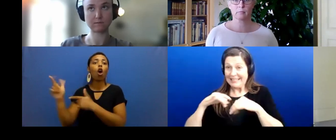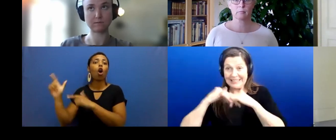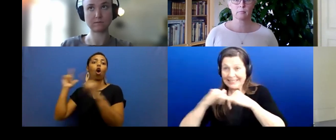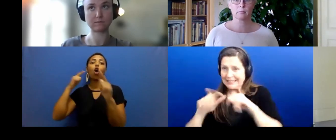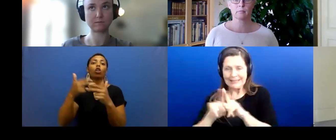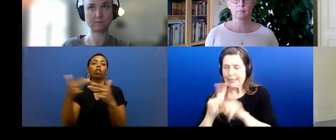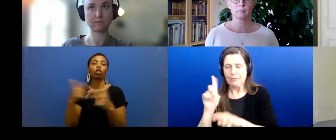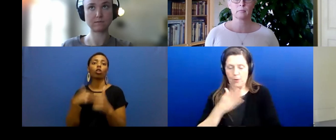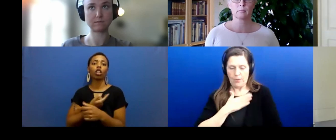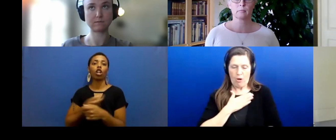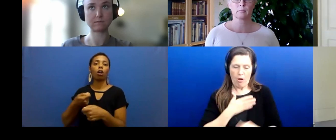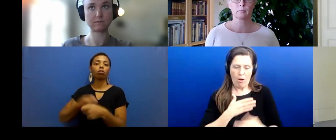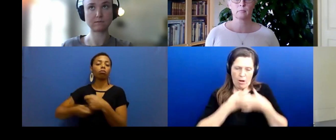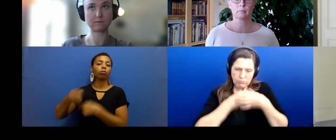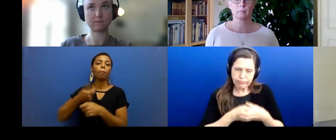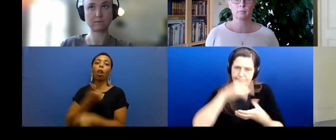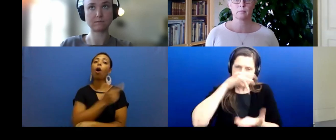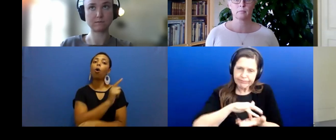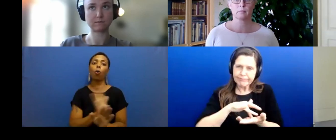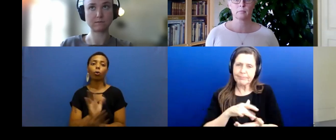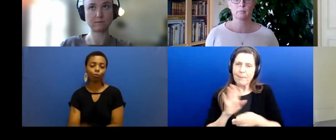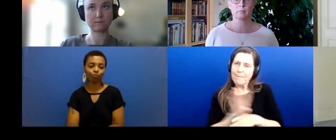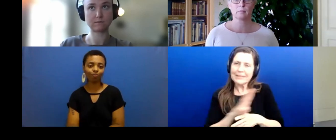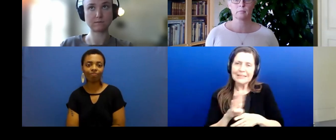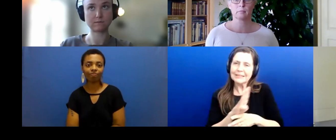business. Yeah, so